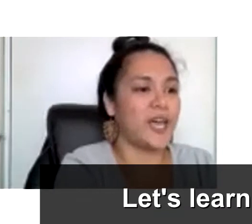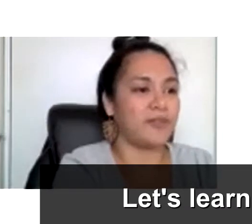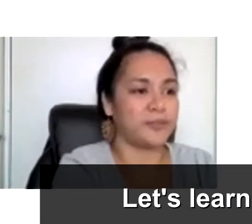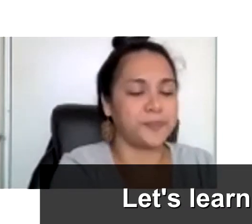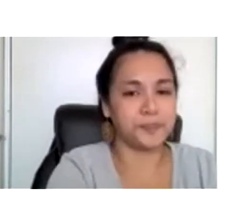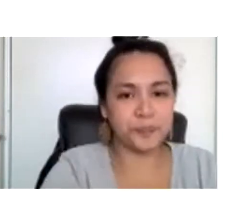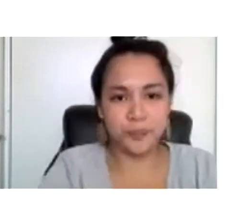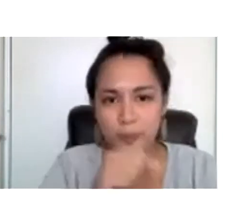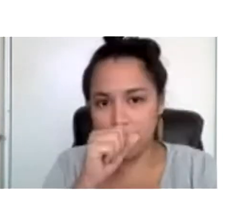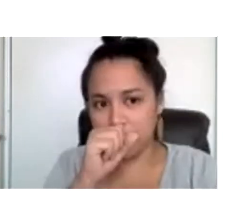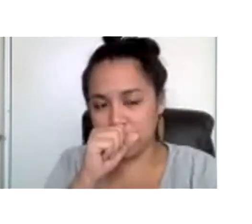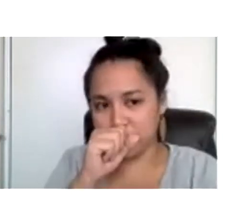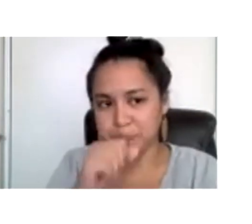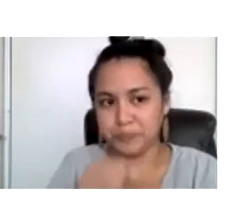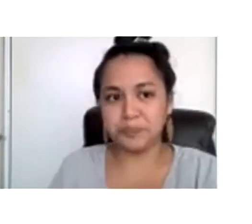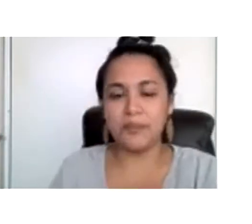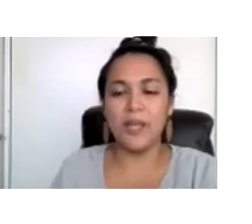first half.